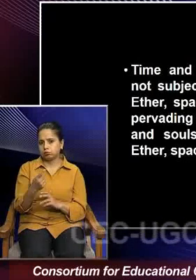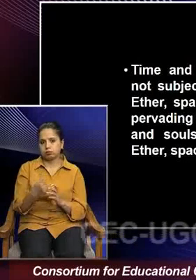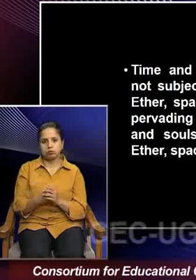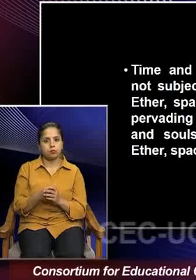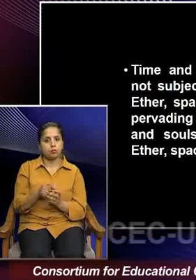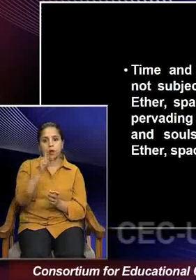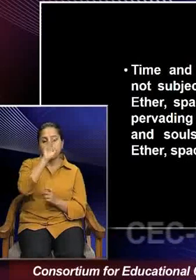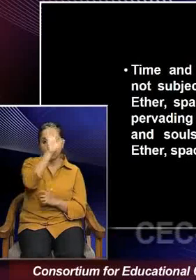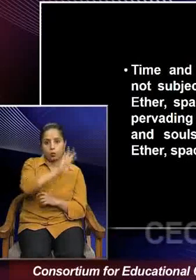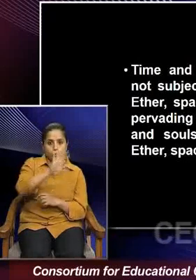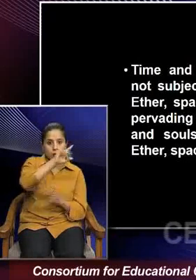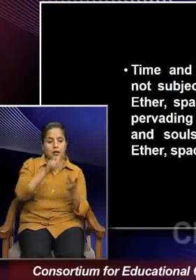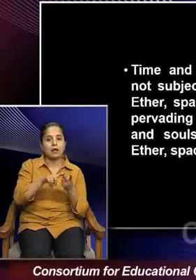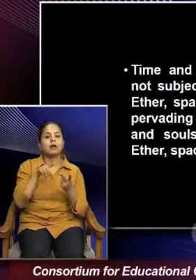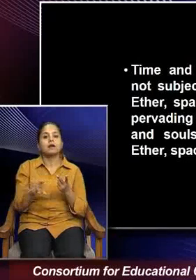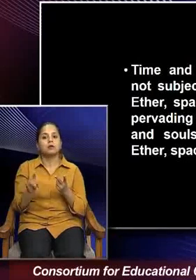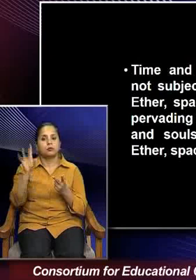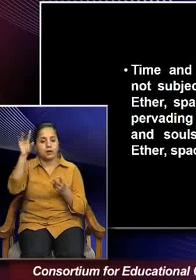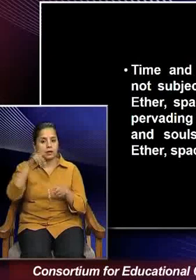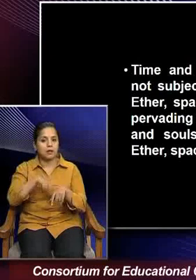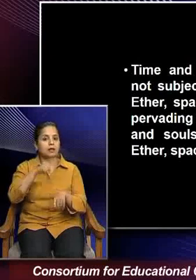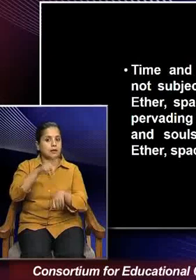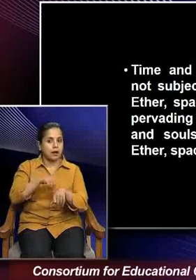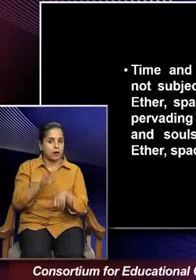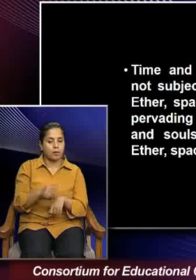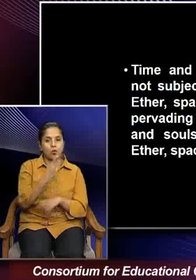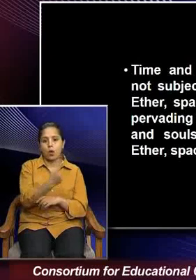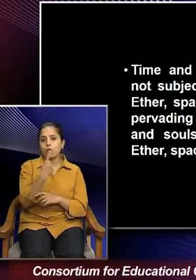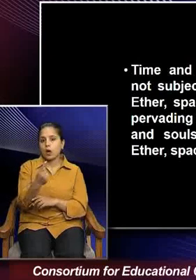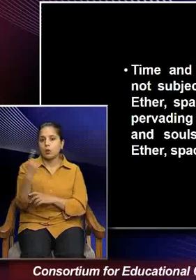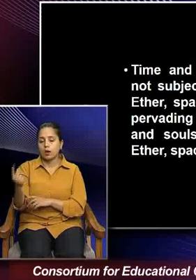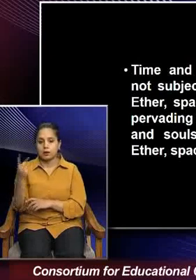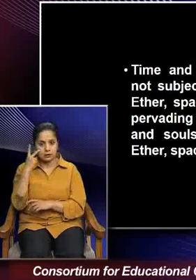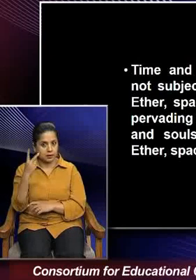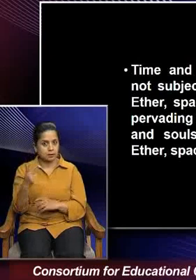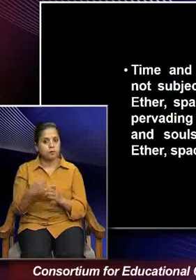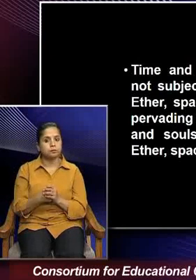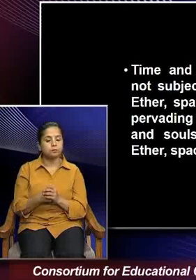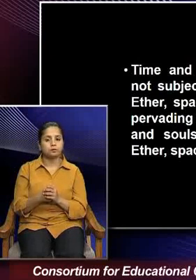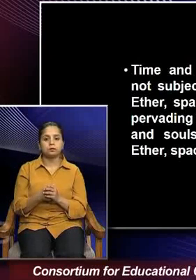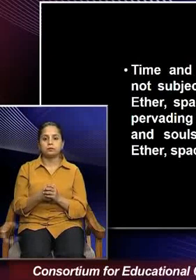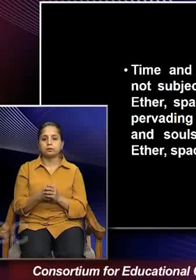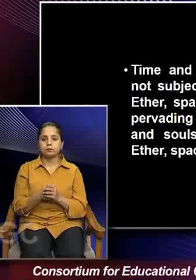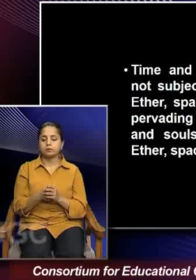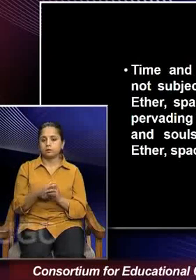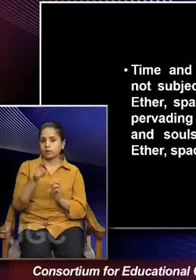Ether, space, and time are one each. So just remember some